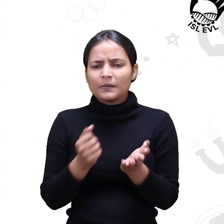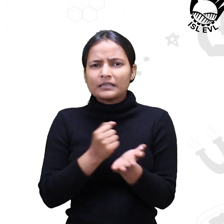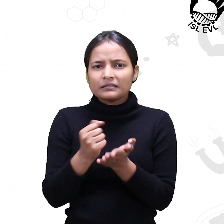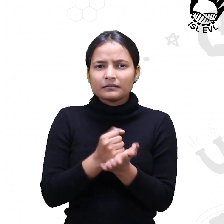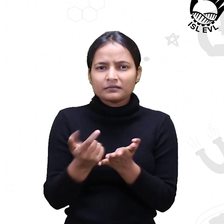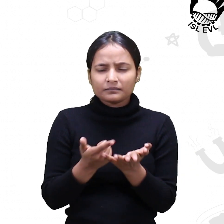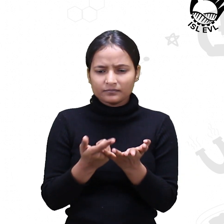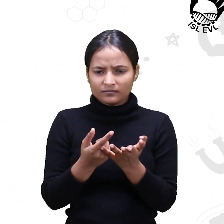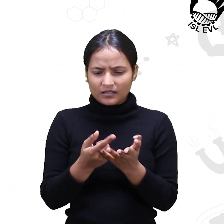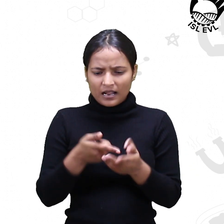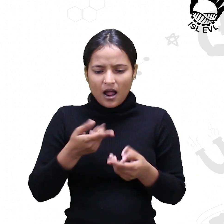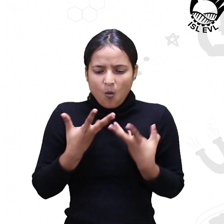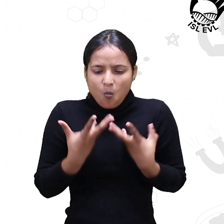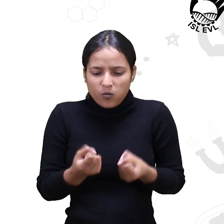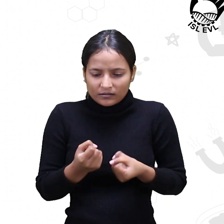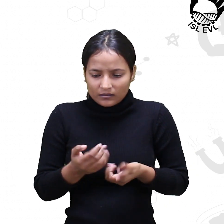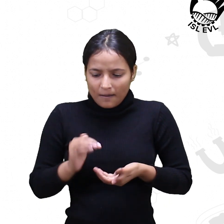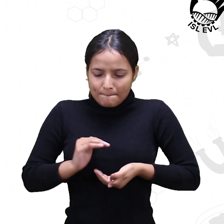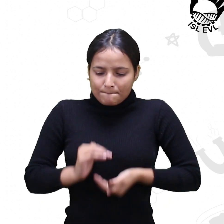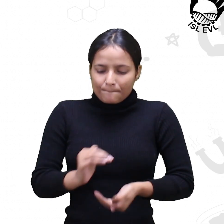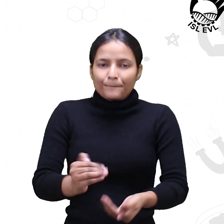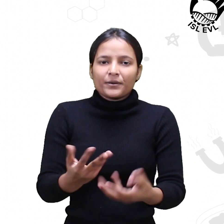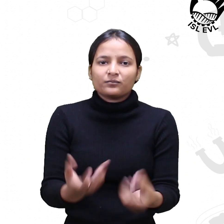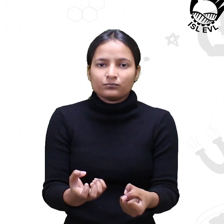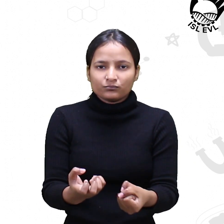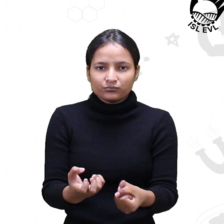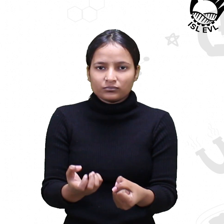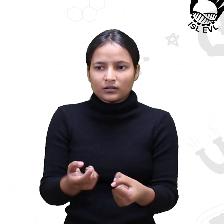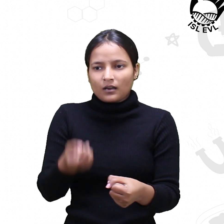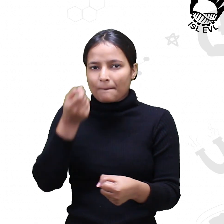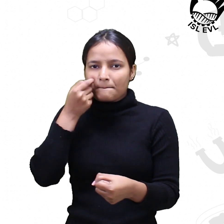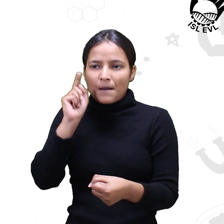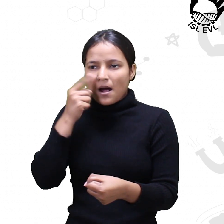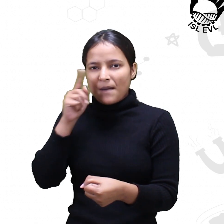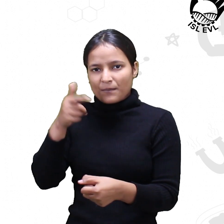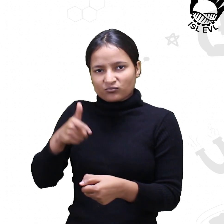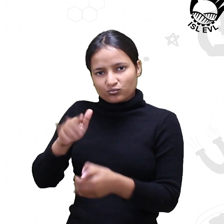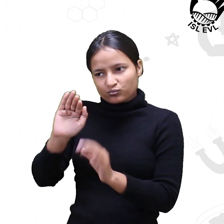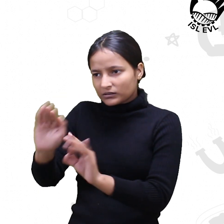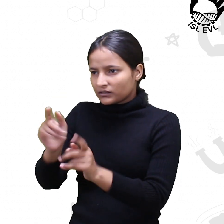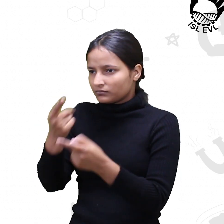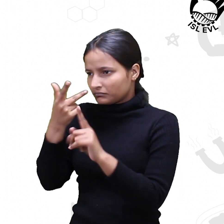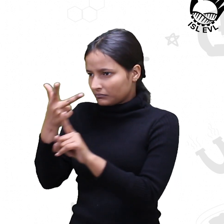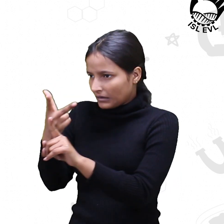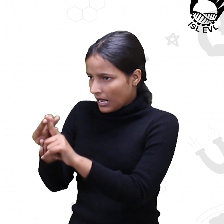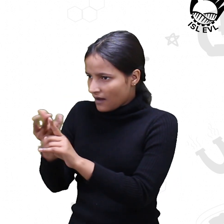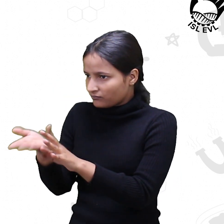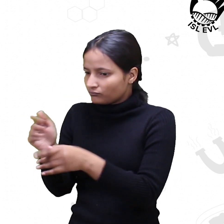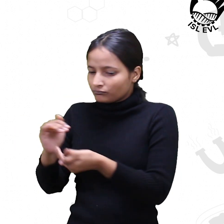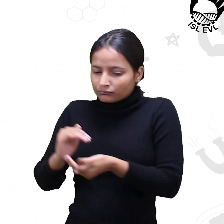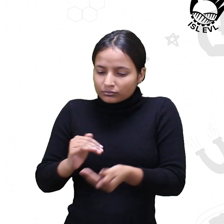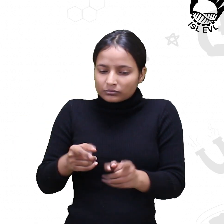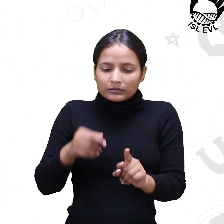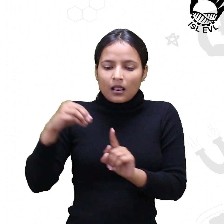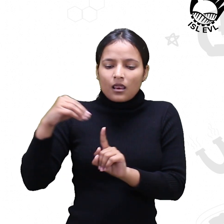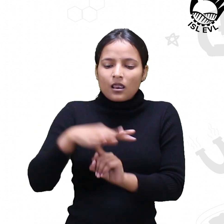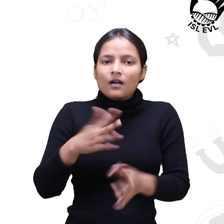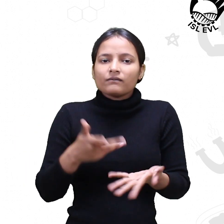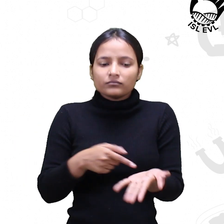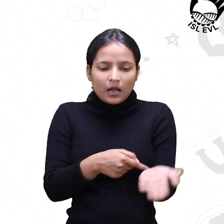do something in the father or the mother, and I would like to see the effect in the babies. Okay. Now, for monkey, there will